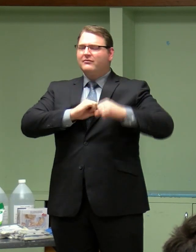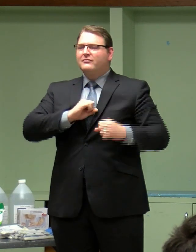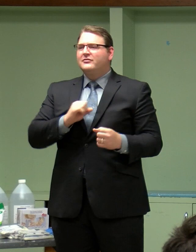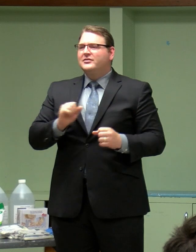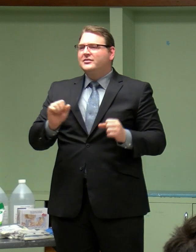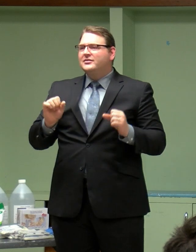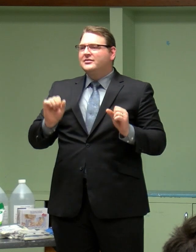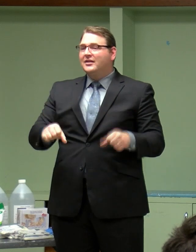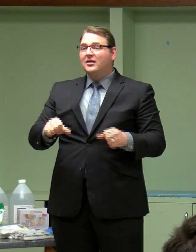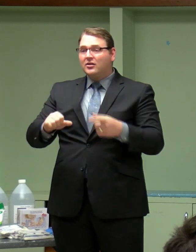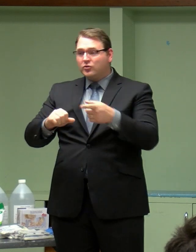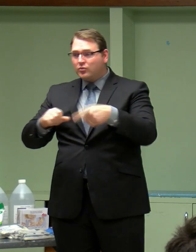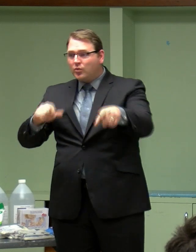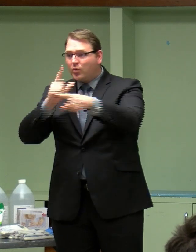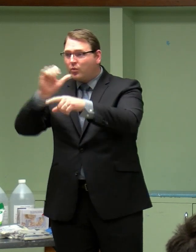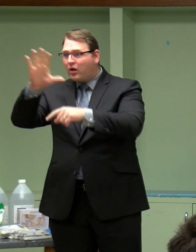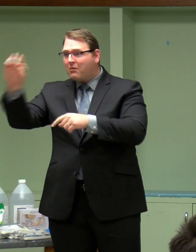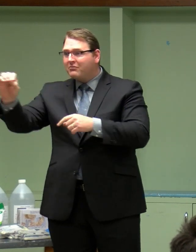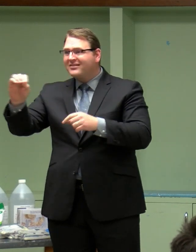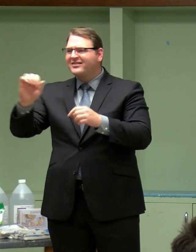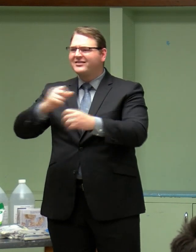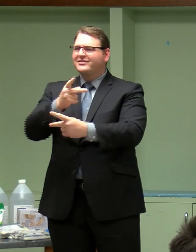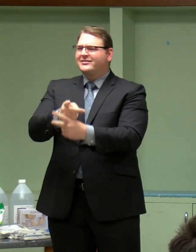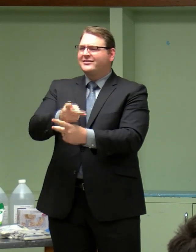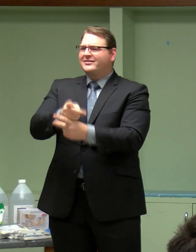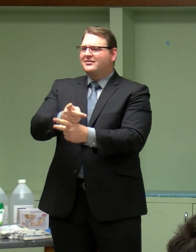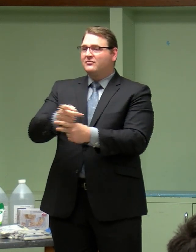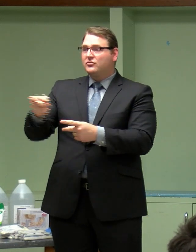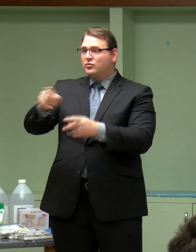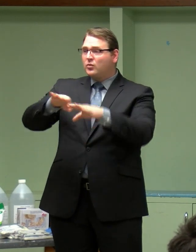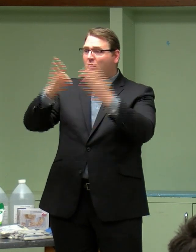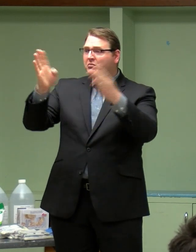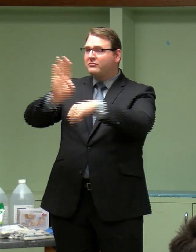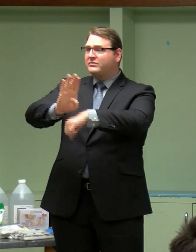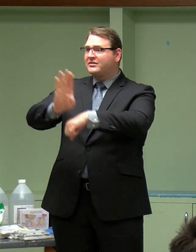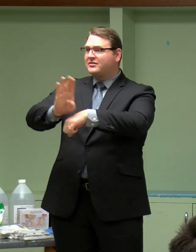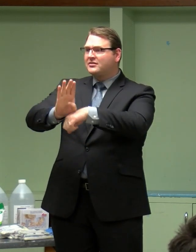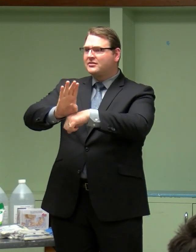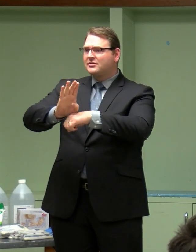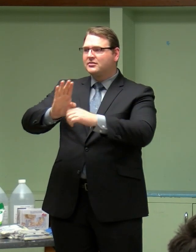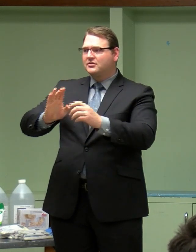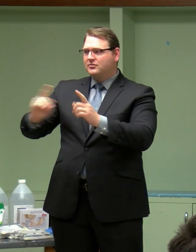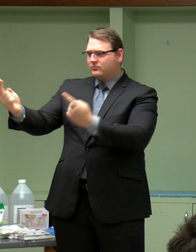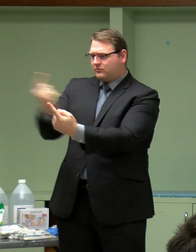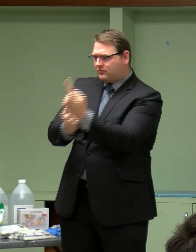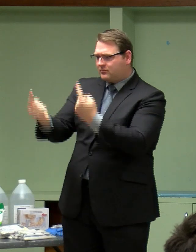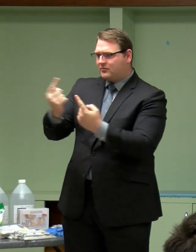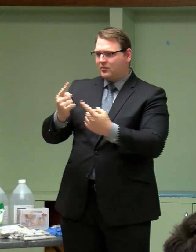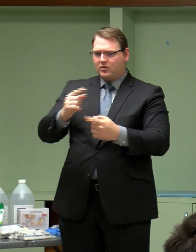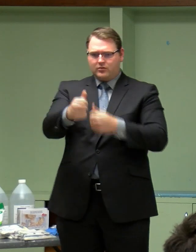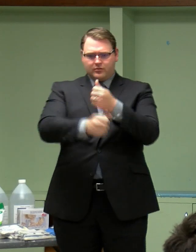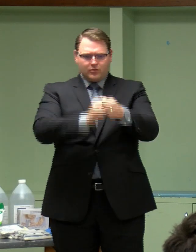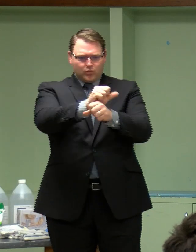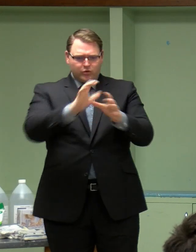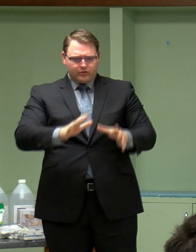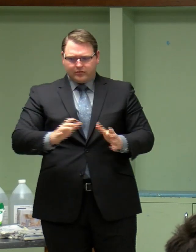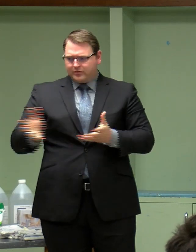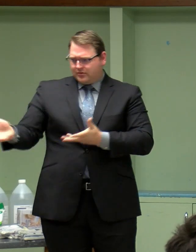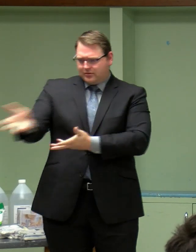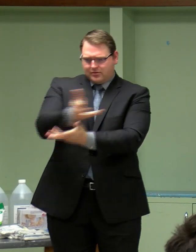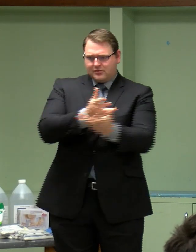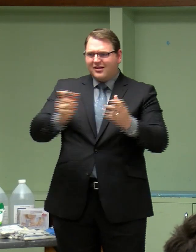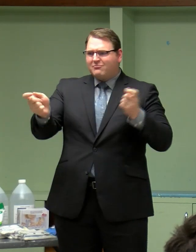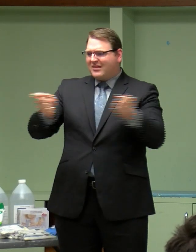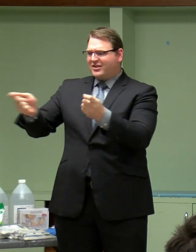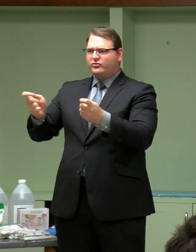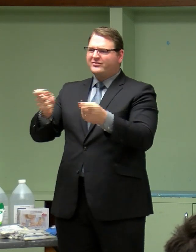businesses, employers be intelligent about how you manage your employees. Media, be responsible in your reporting